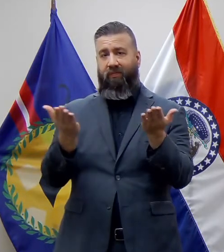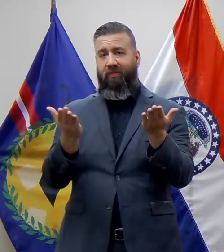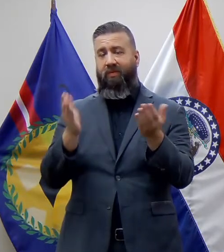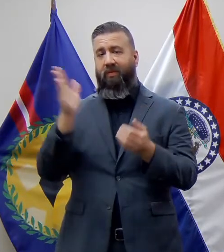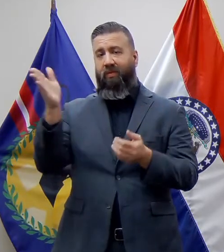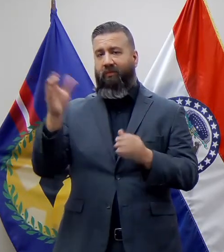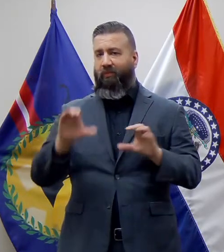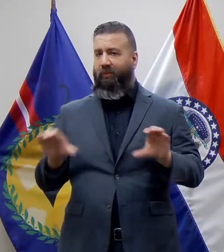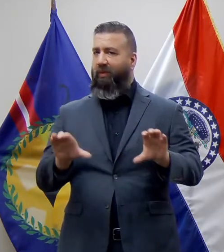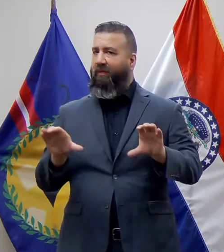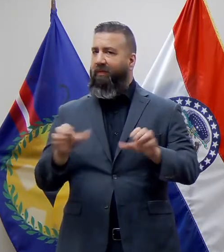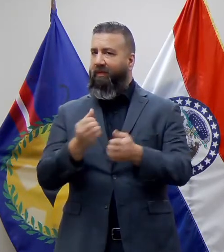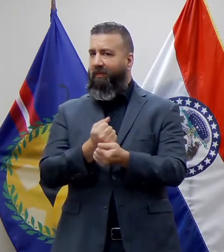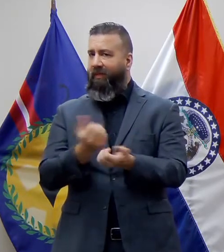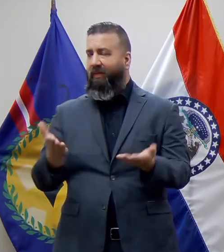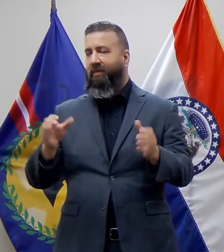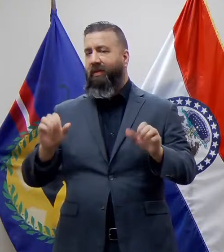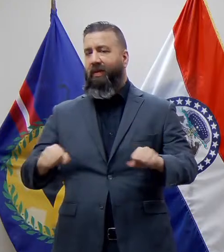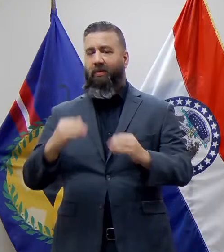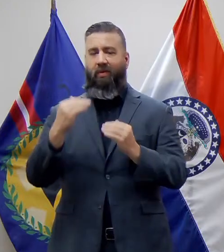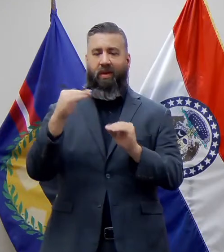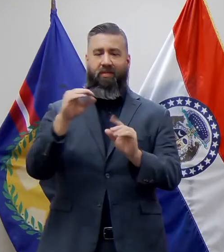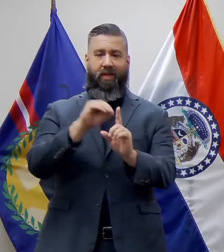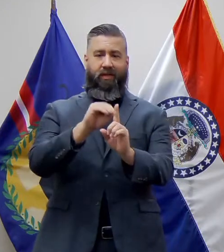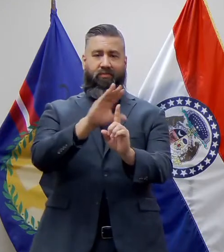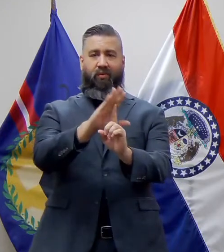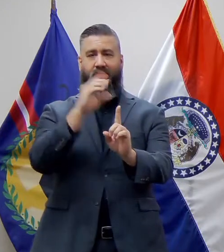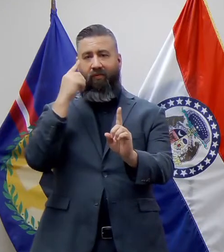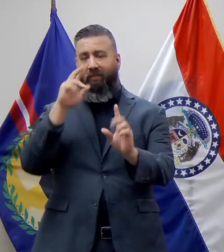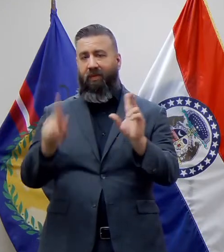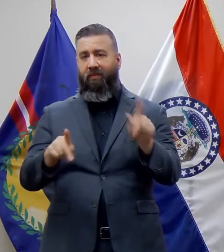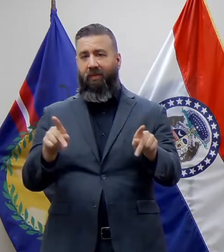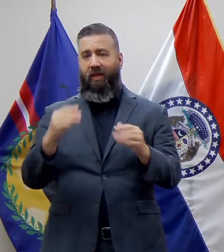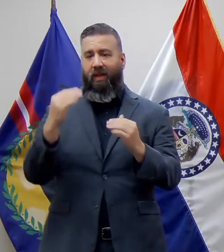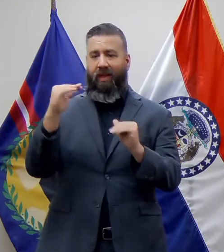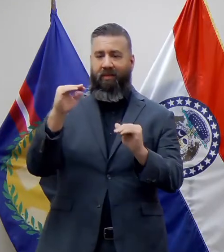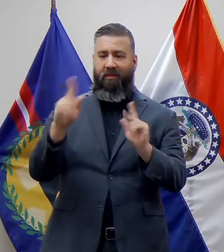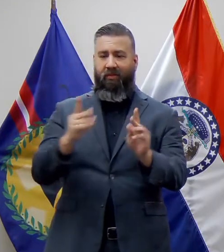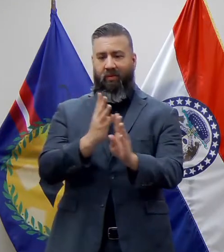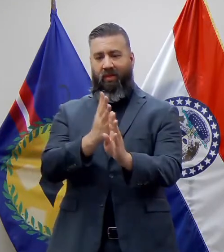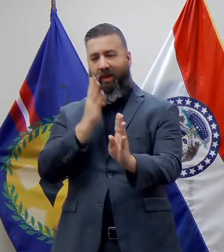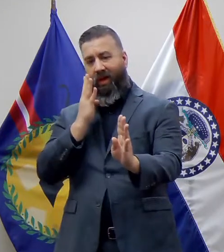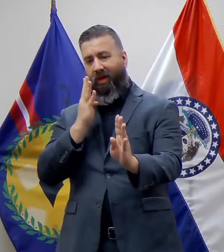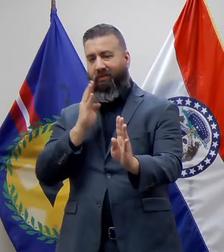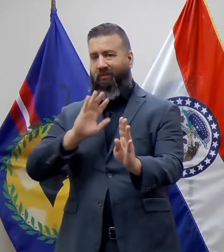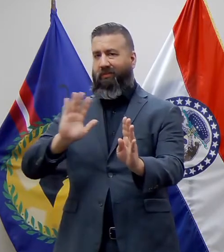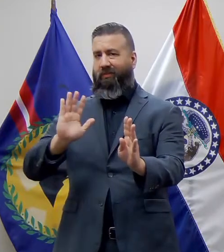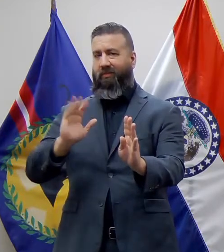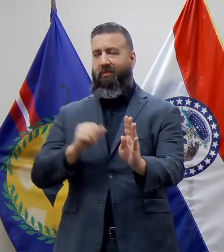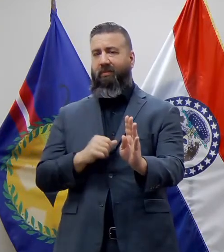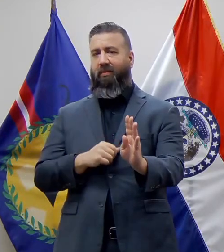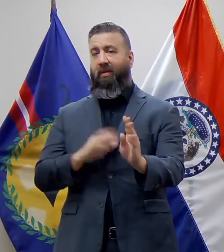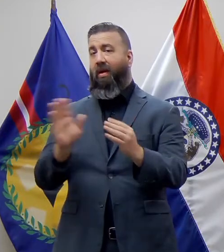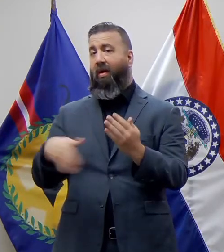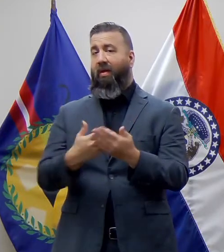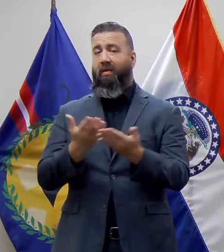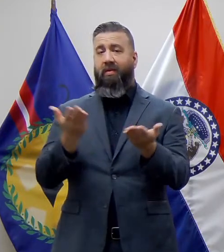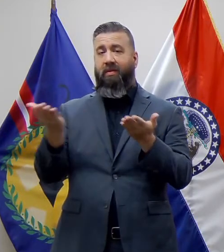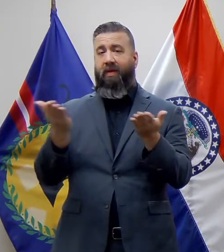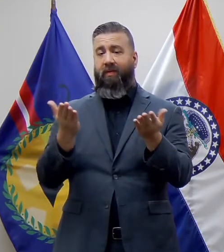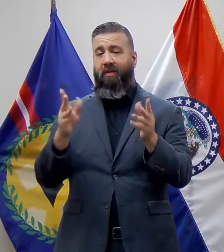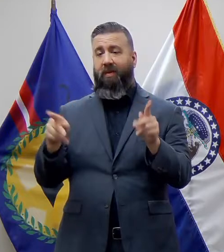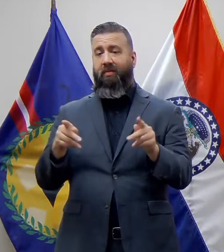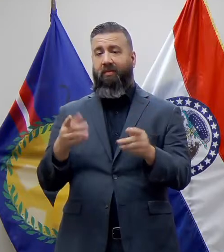will do everything we can to limit exposure to folks, limit people waiting in line. And all the services that folks